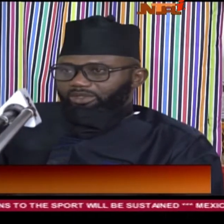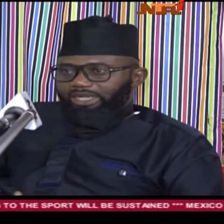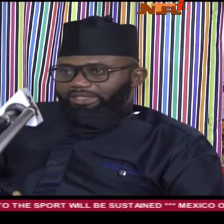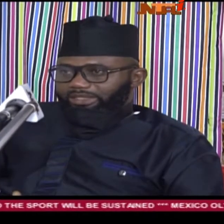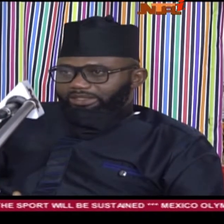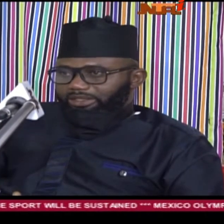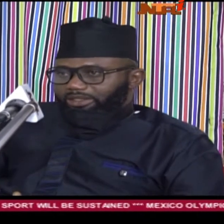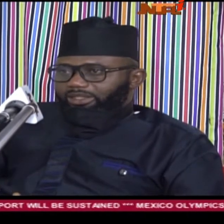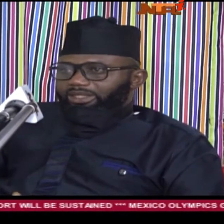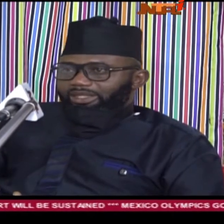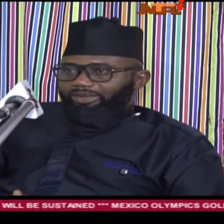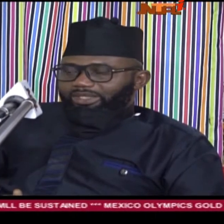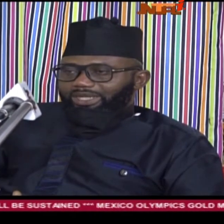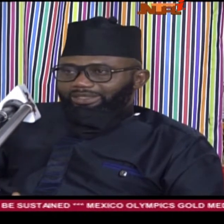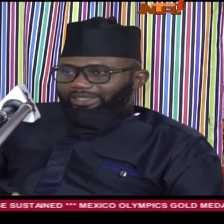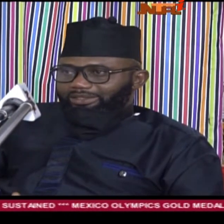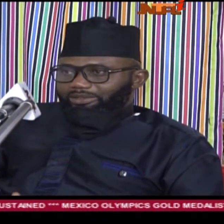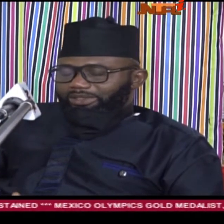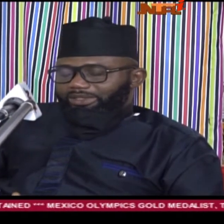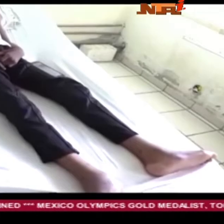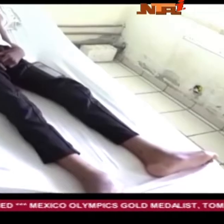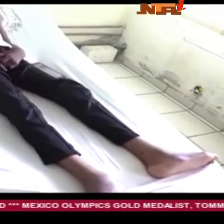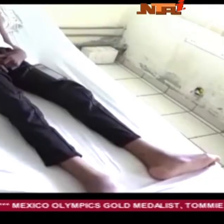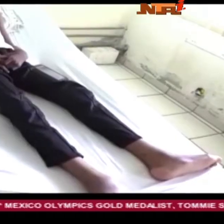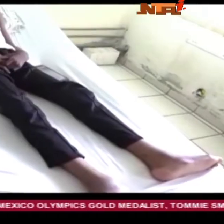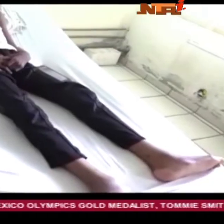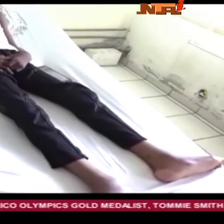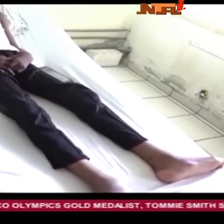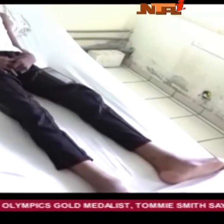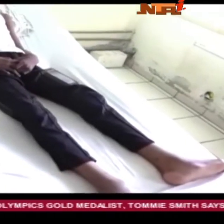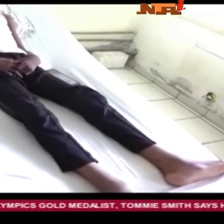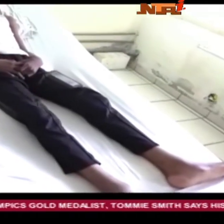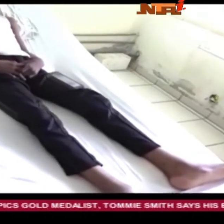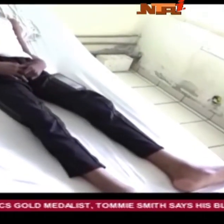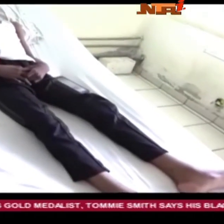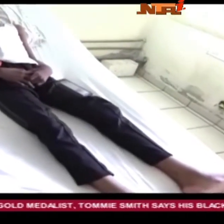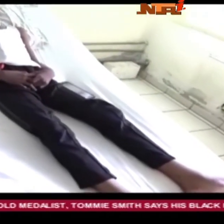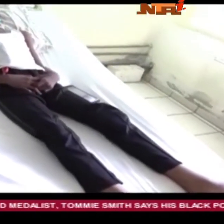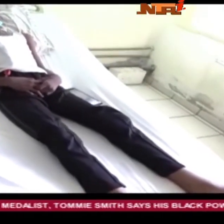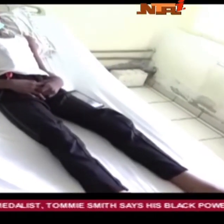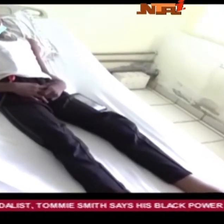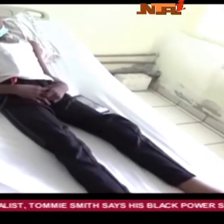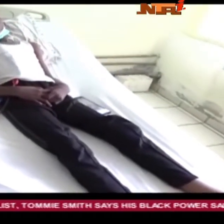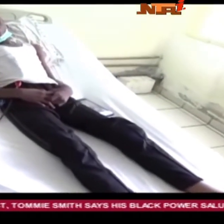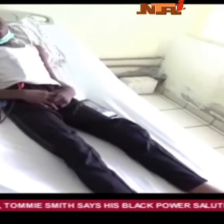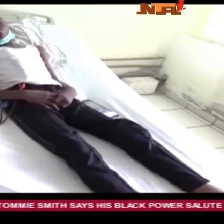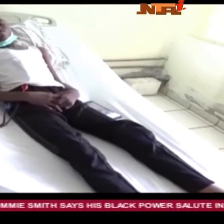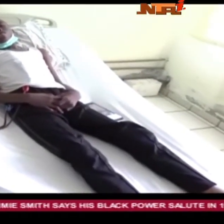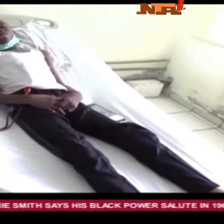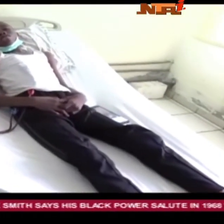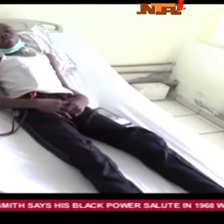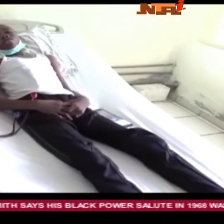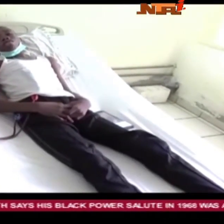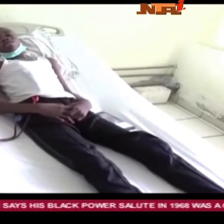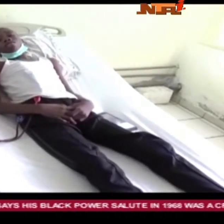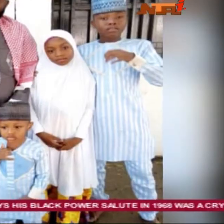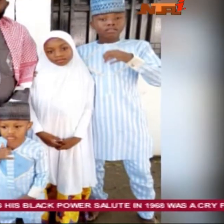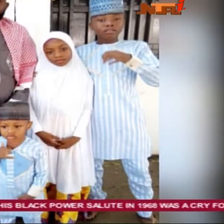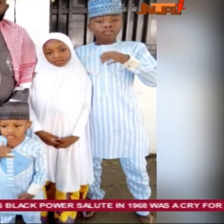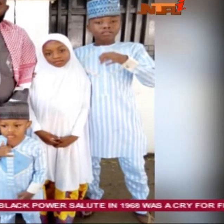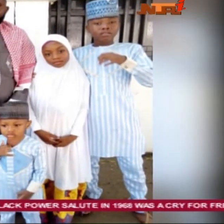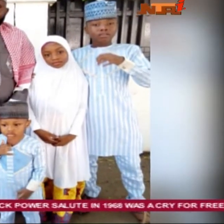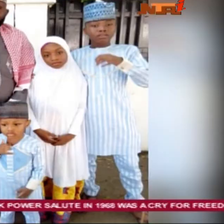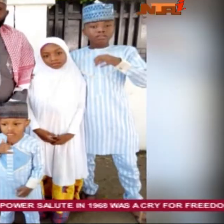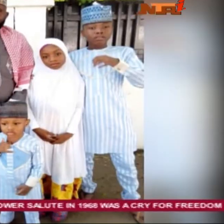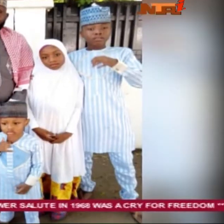the longer it is, the risk attached to it. He needs a kidney transplant urgently, and his own mother has